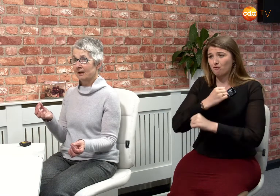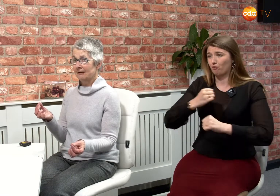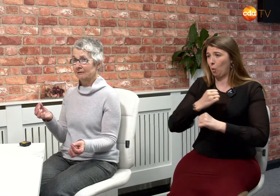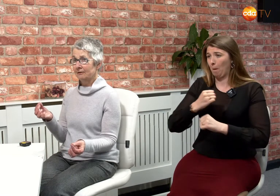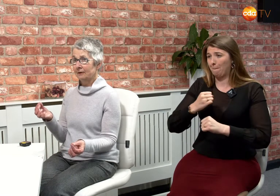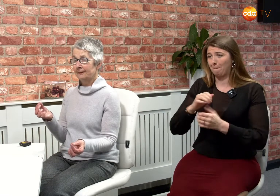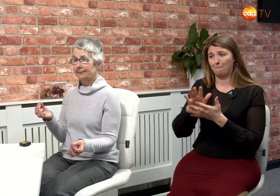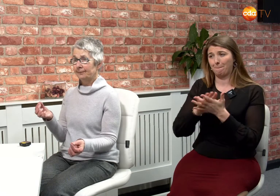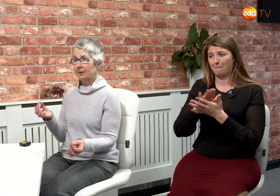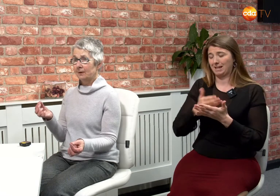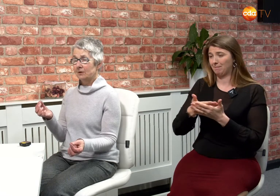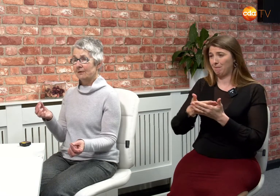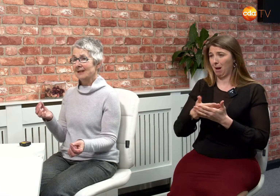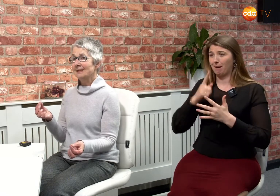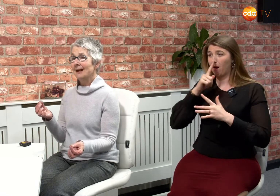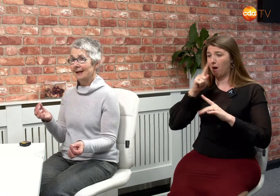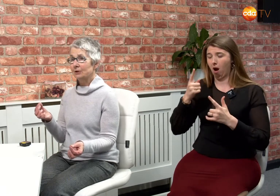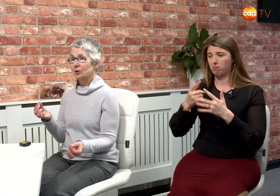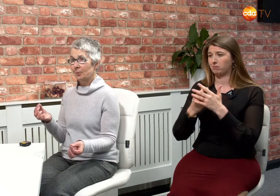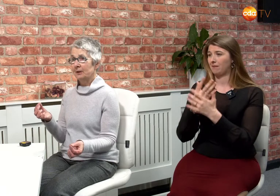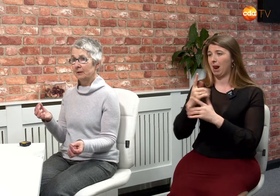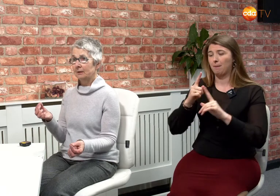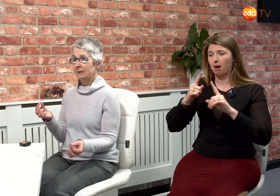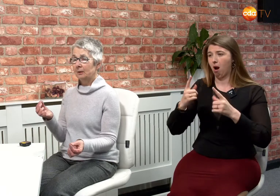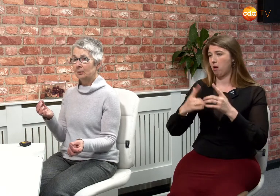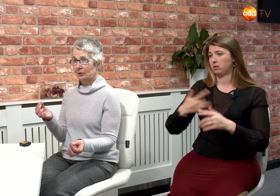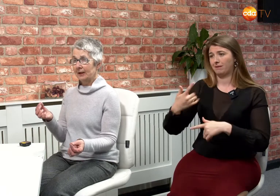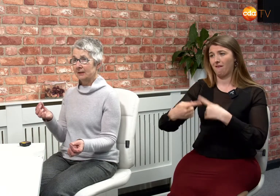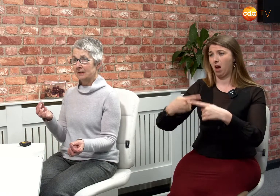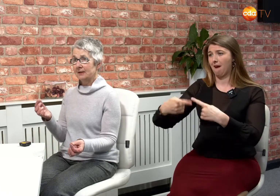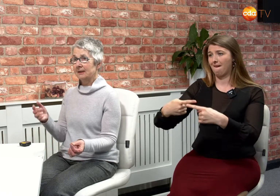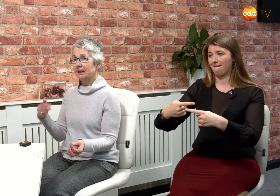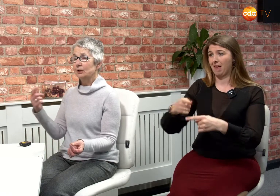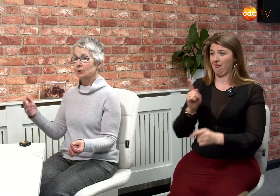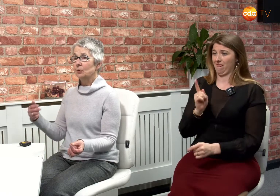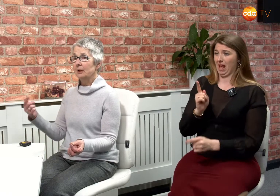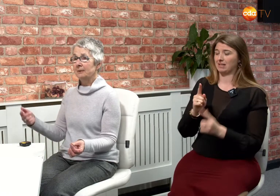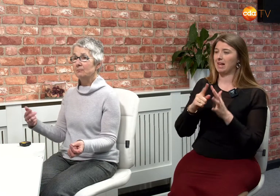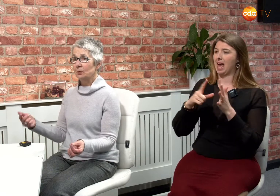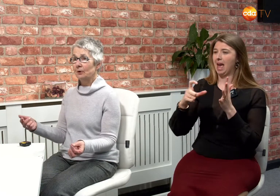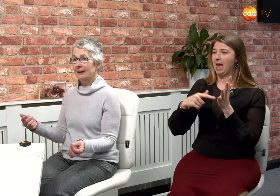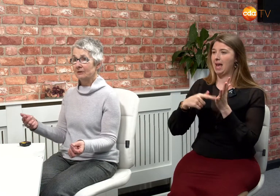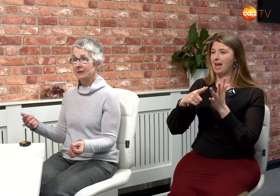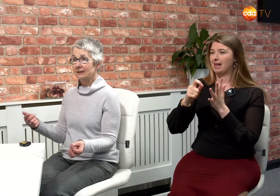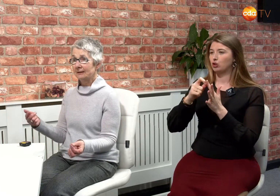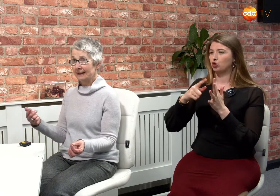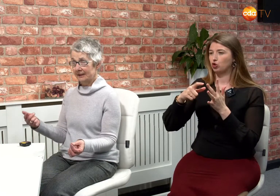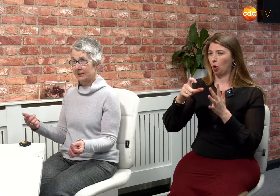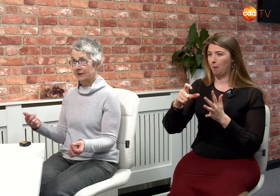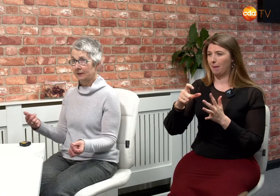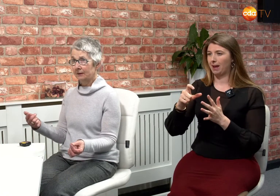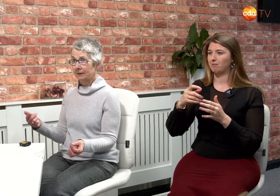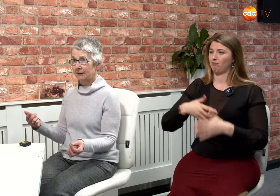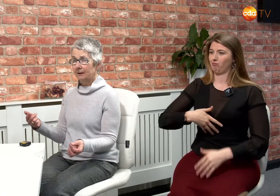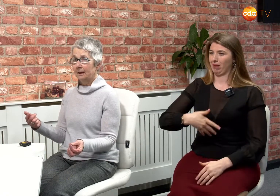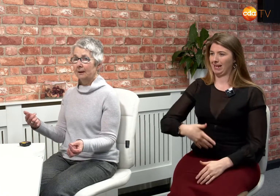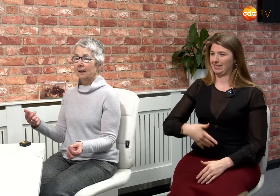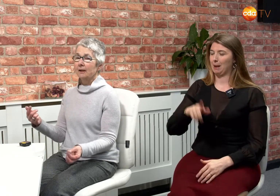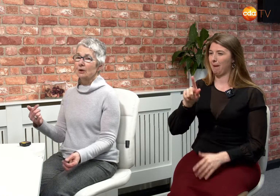can't survive. So that's an ectopic pregnancy, and I can talk a bit more about it